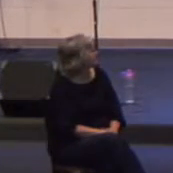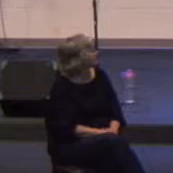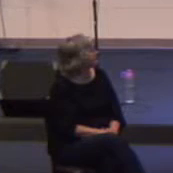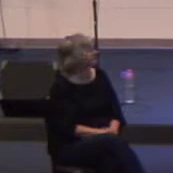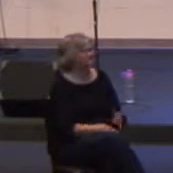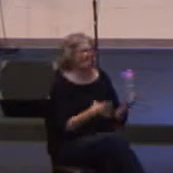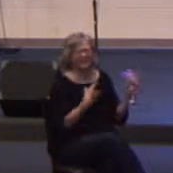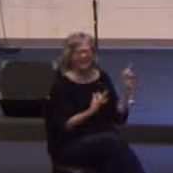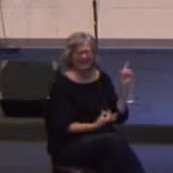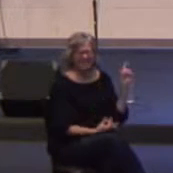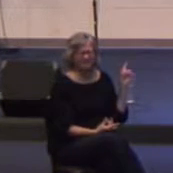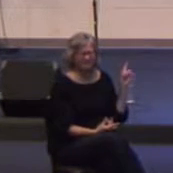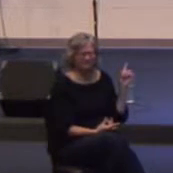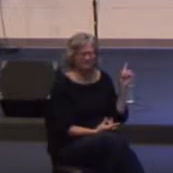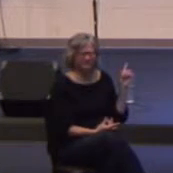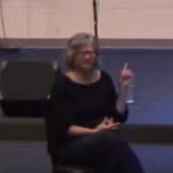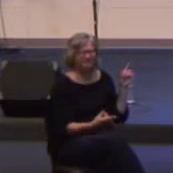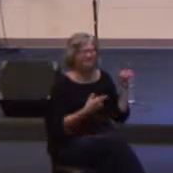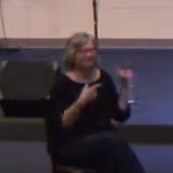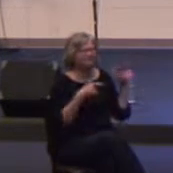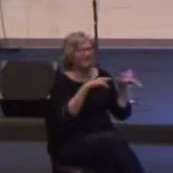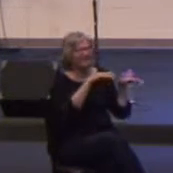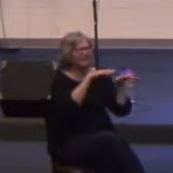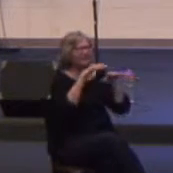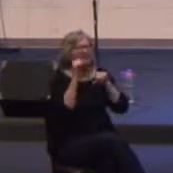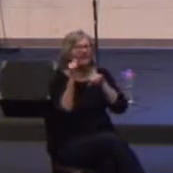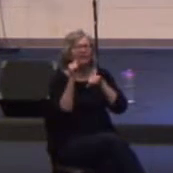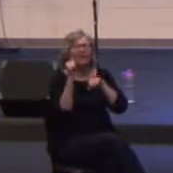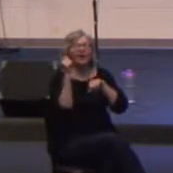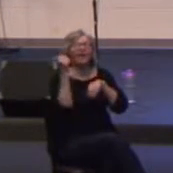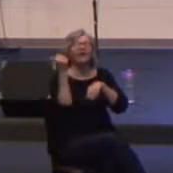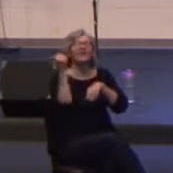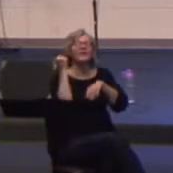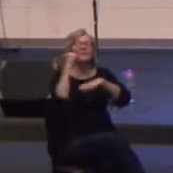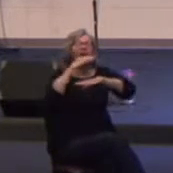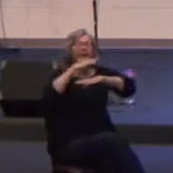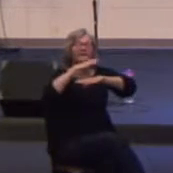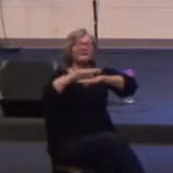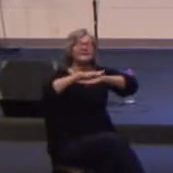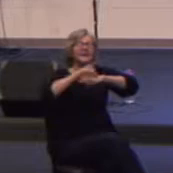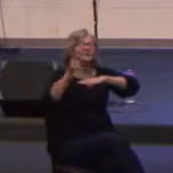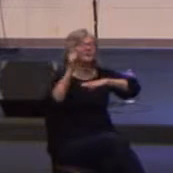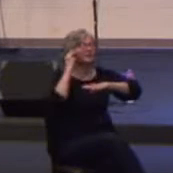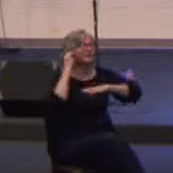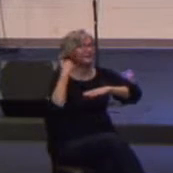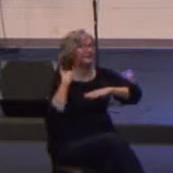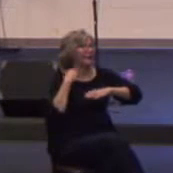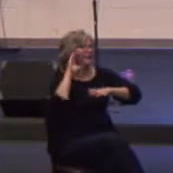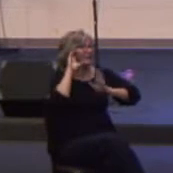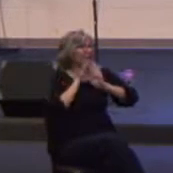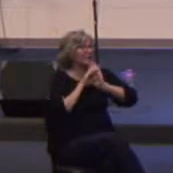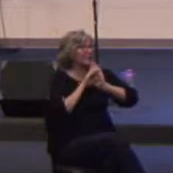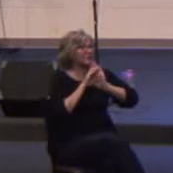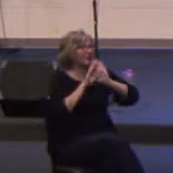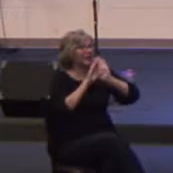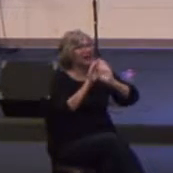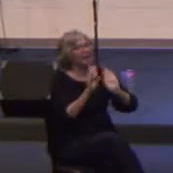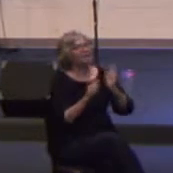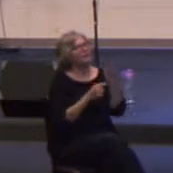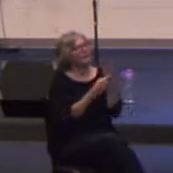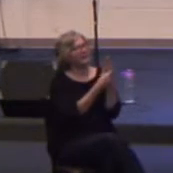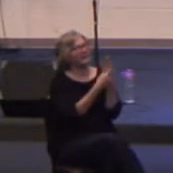And I liked it so much that on your way out, on the back table in the center, there's going to be a card with this picture on it. And I put on the back of it